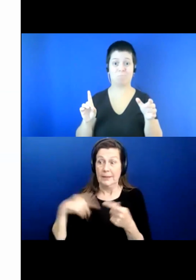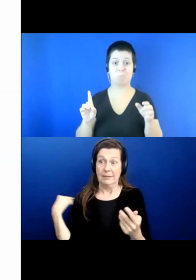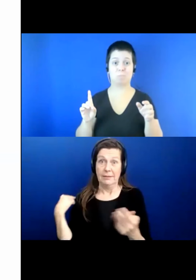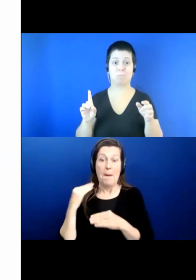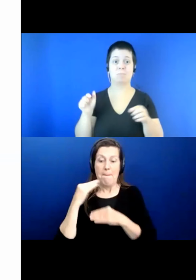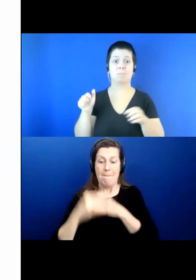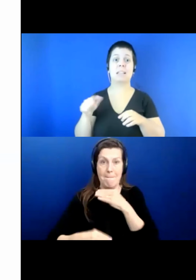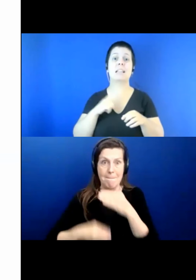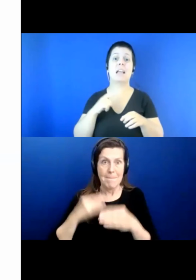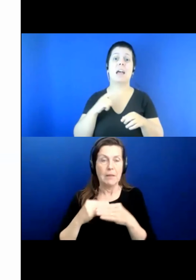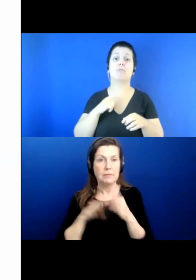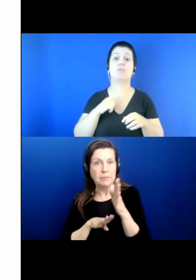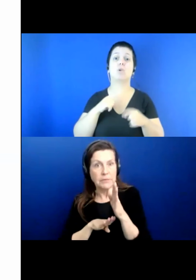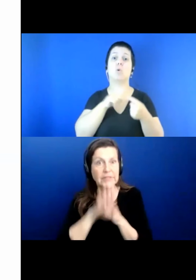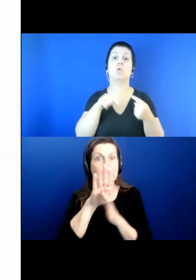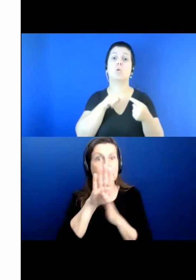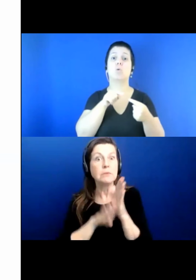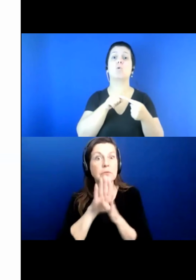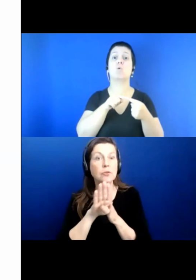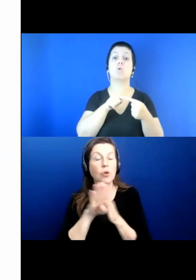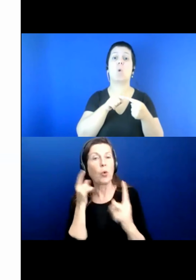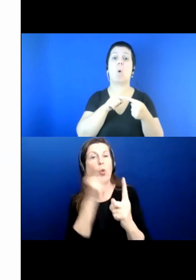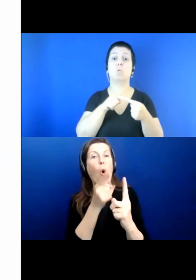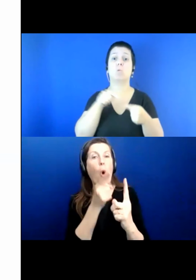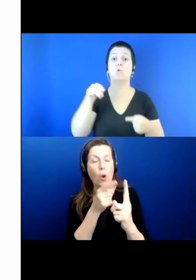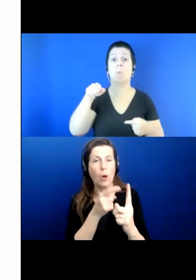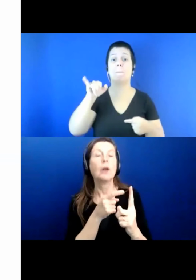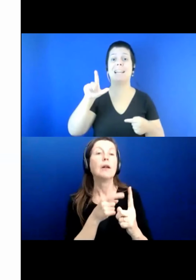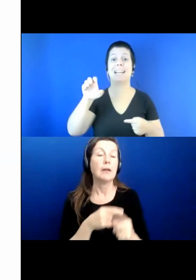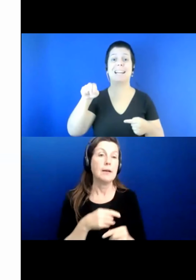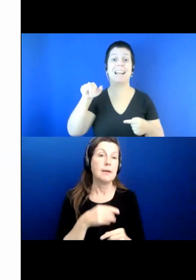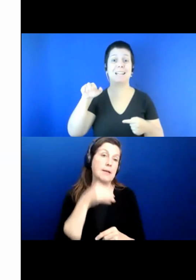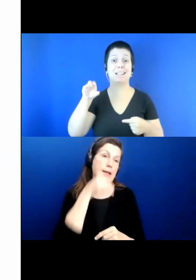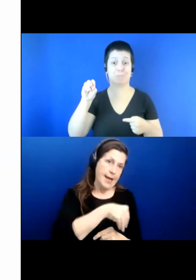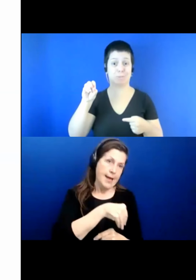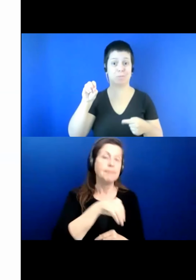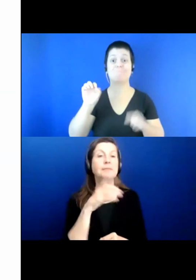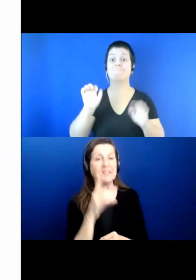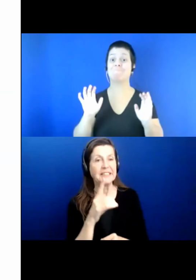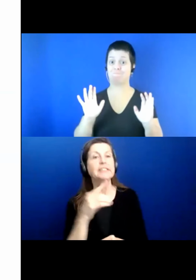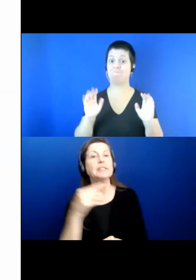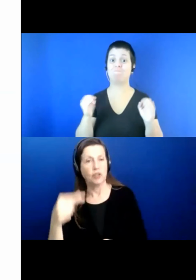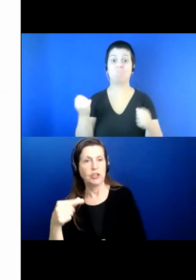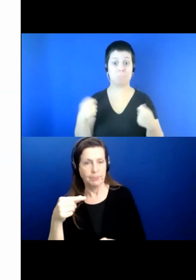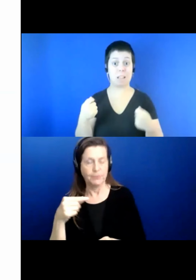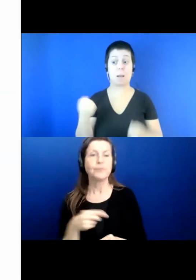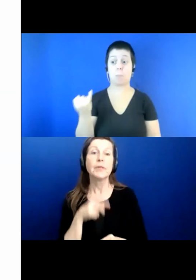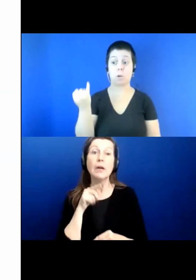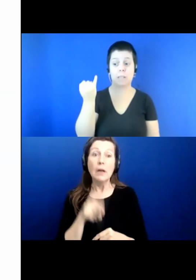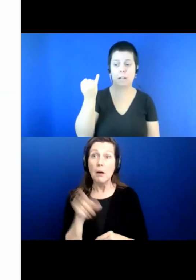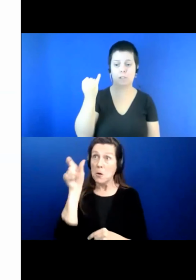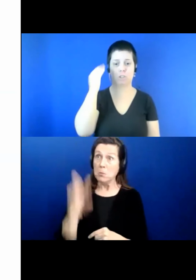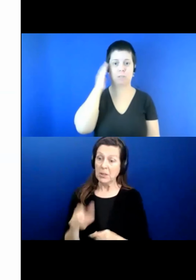Development Goals, the MDGs. However, it is vital to recognize that persons with disabilities are not